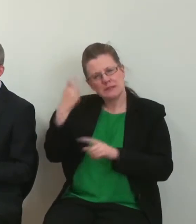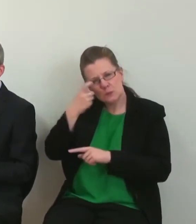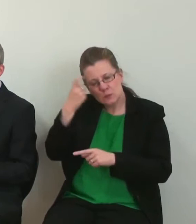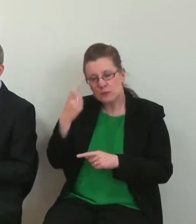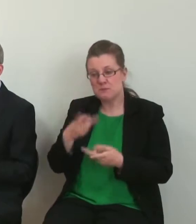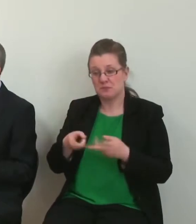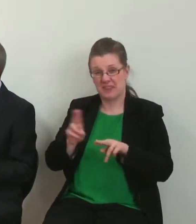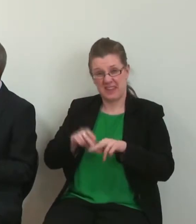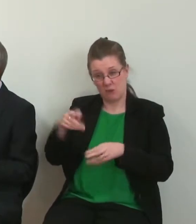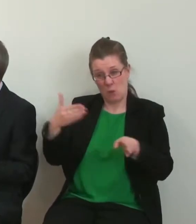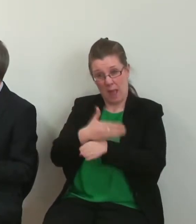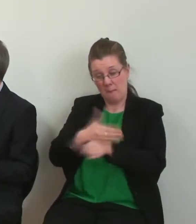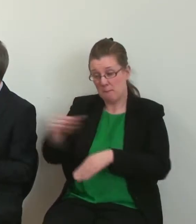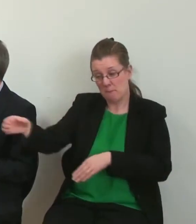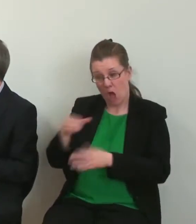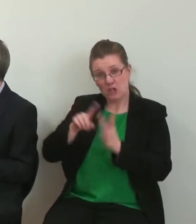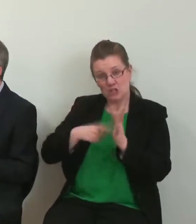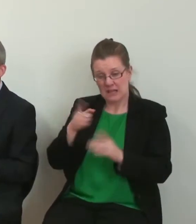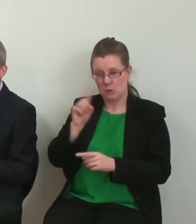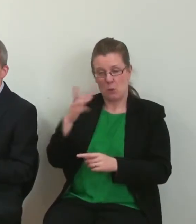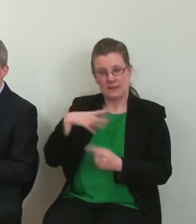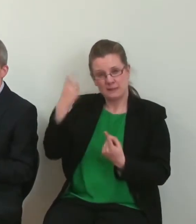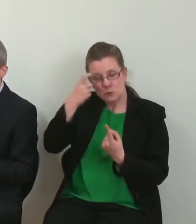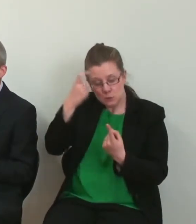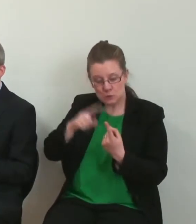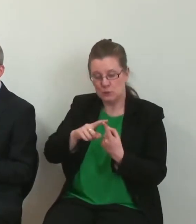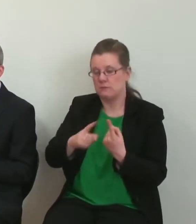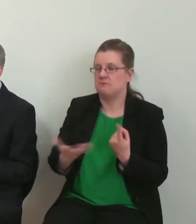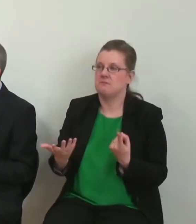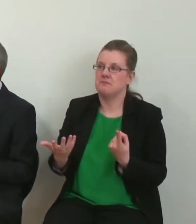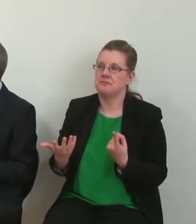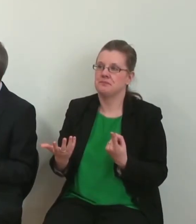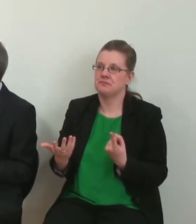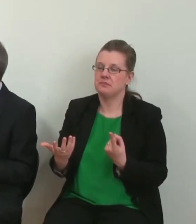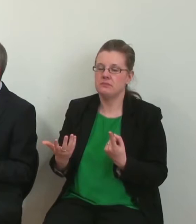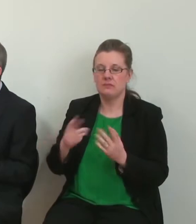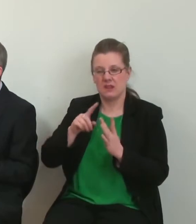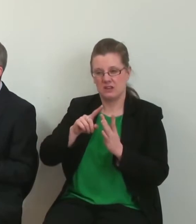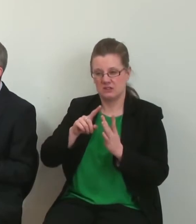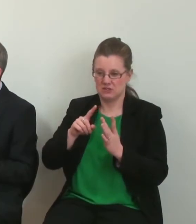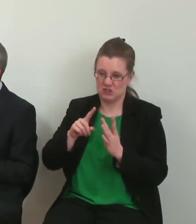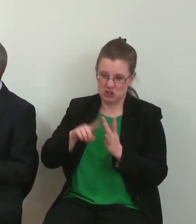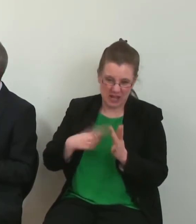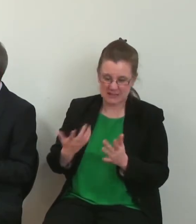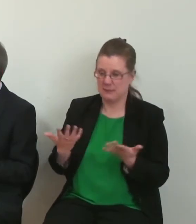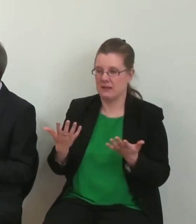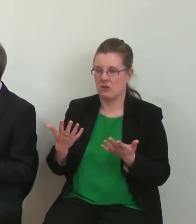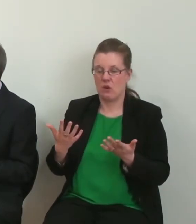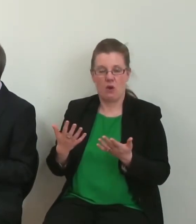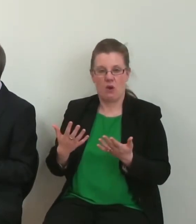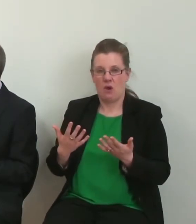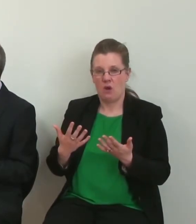So if you were employing Jasmine, what would you need to consider? Yeah. Okay. Yeah. And, Jasmine, anyone